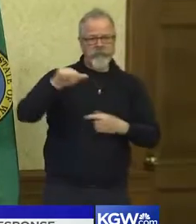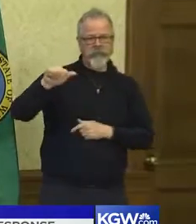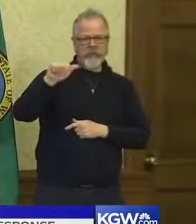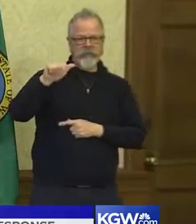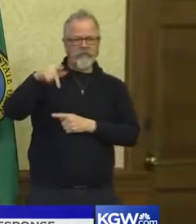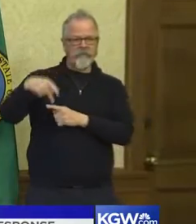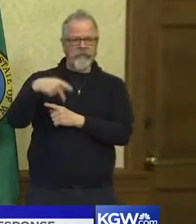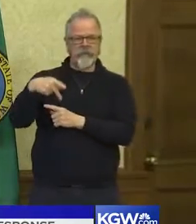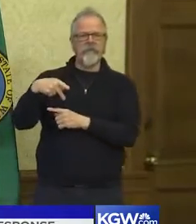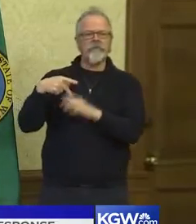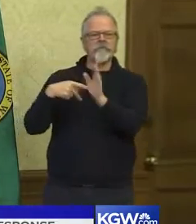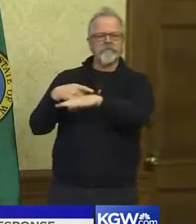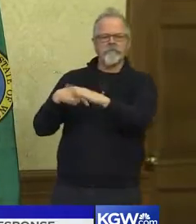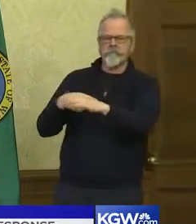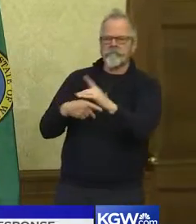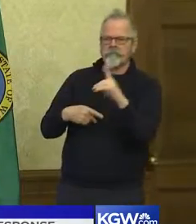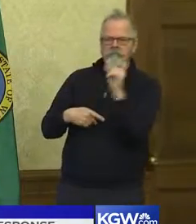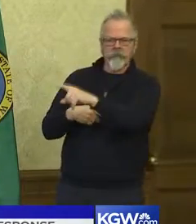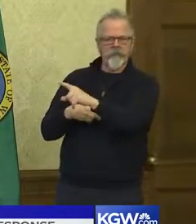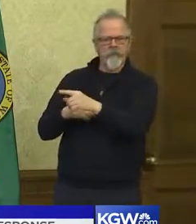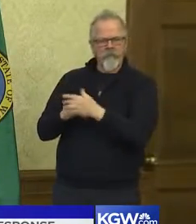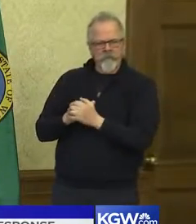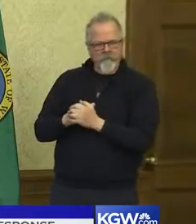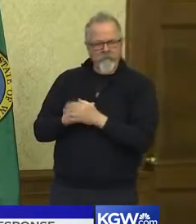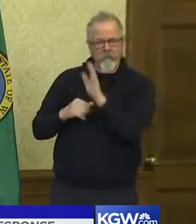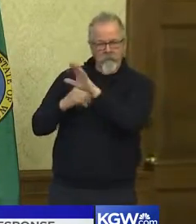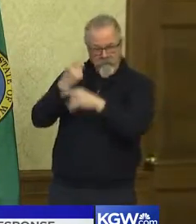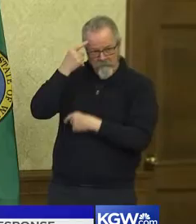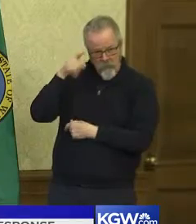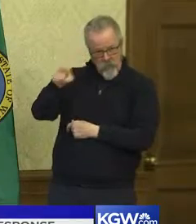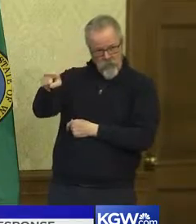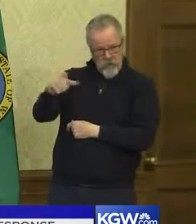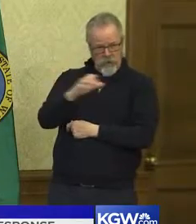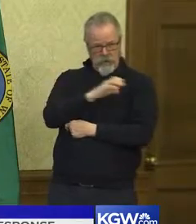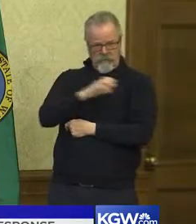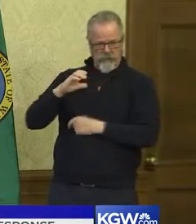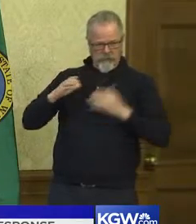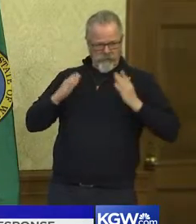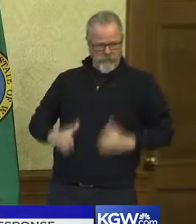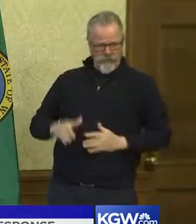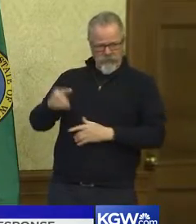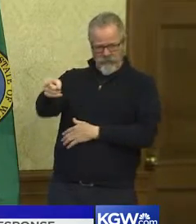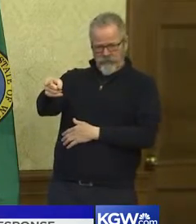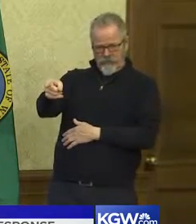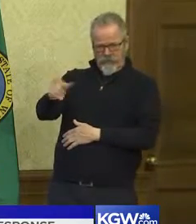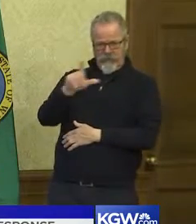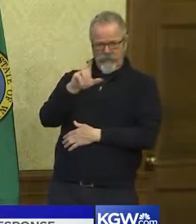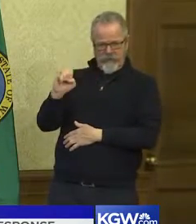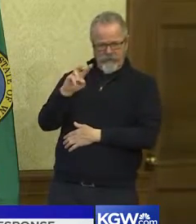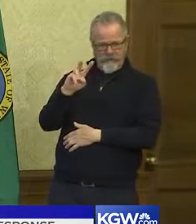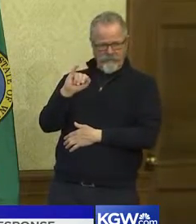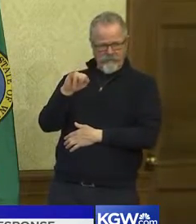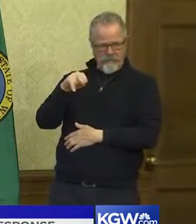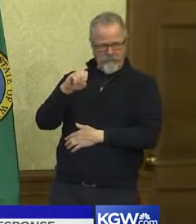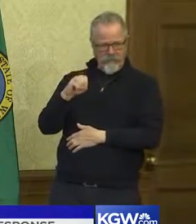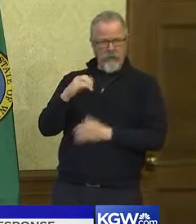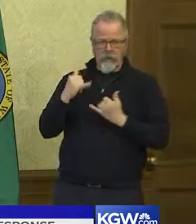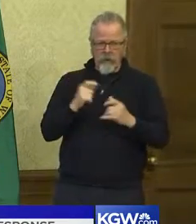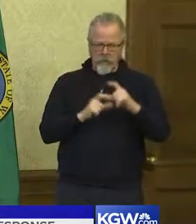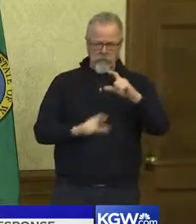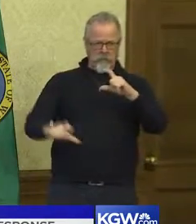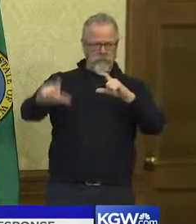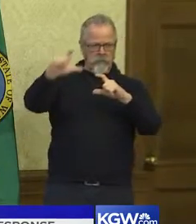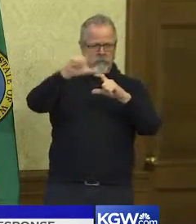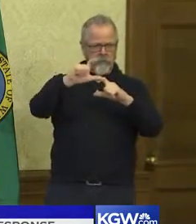My first question for Commissioner LeVine, those enhanced checks with the extra $600, when will those be reflected in the weekly